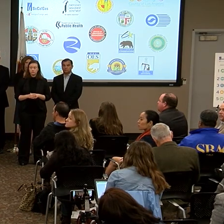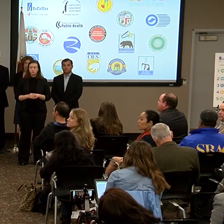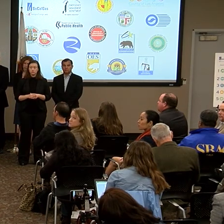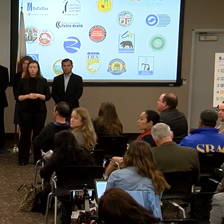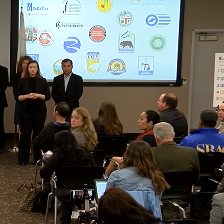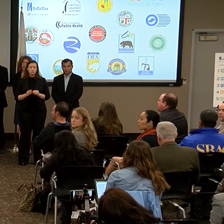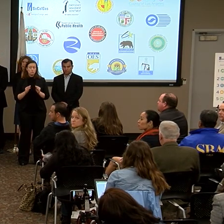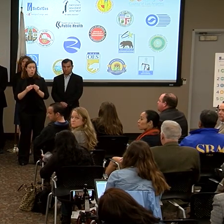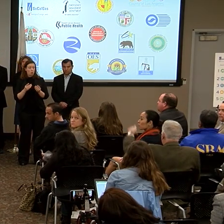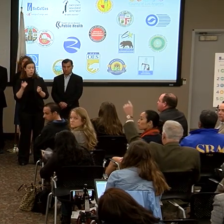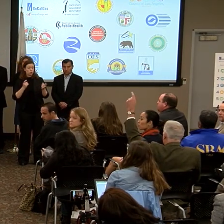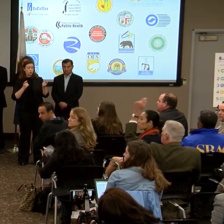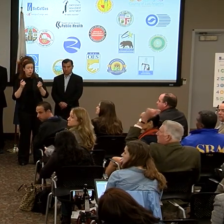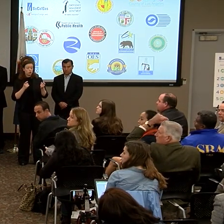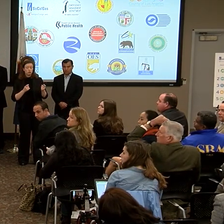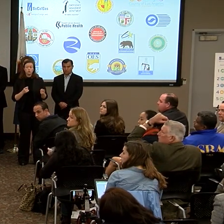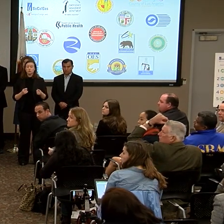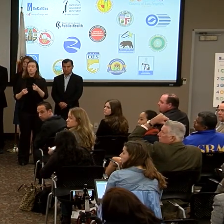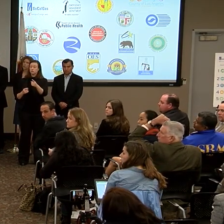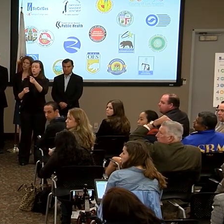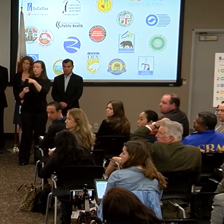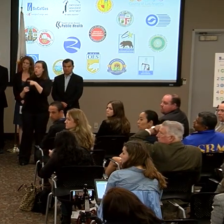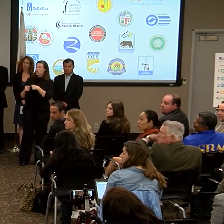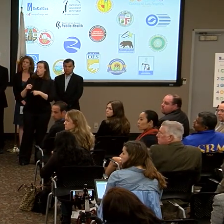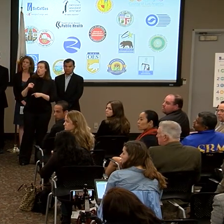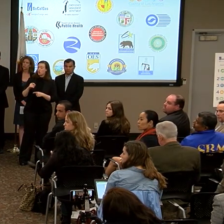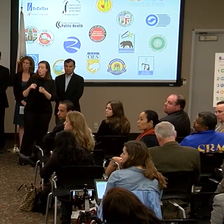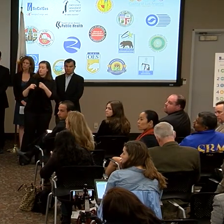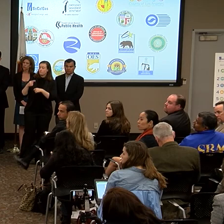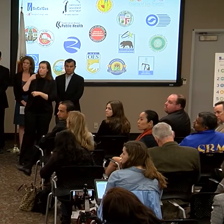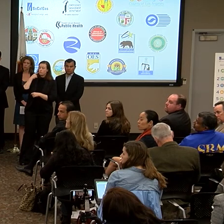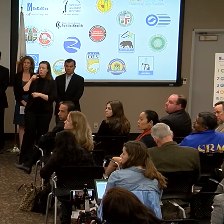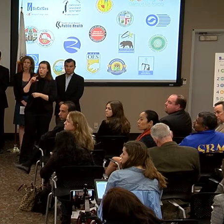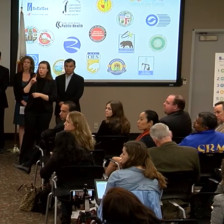Additional questions? A question for Dogger, please.